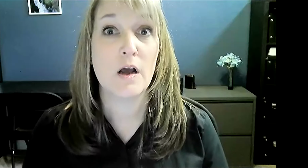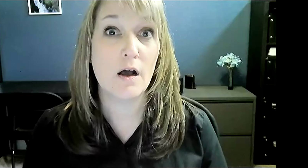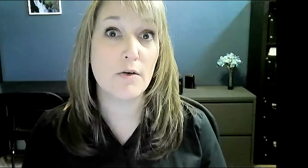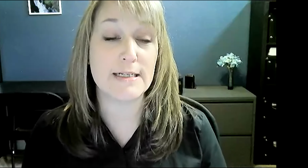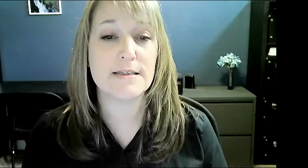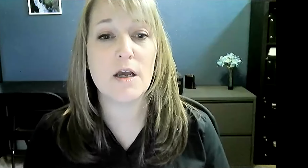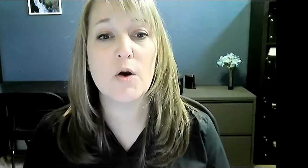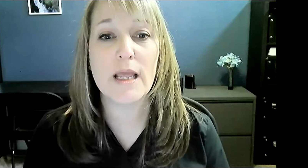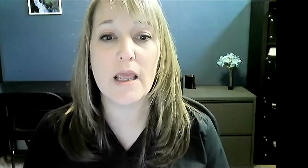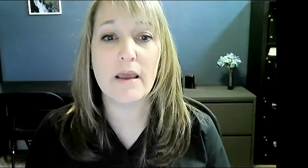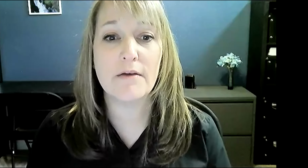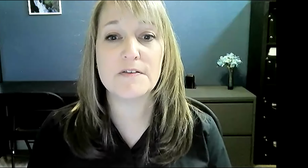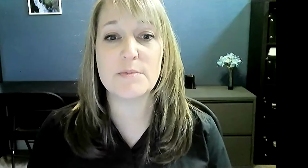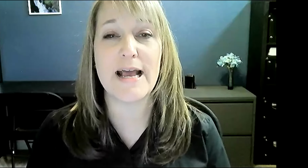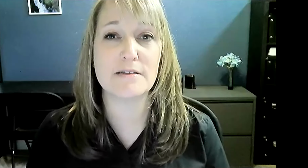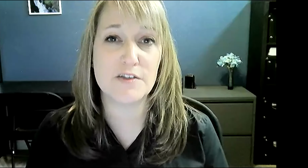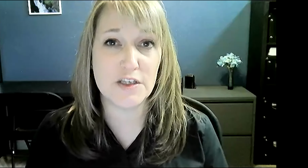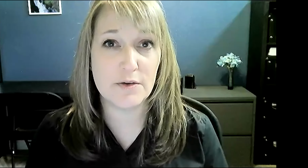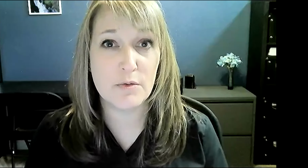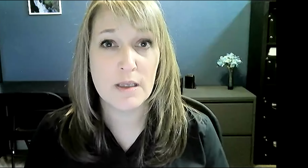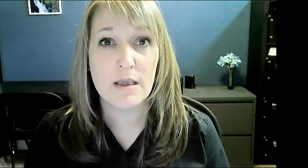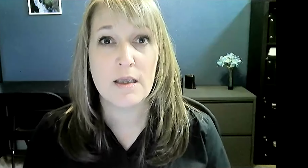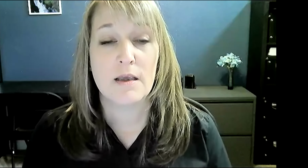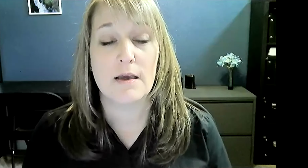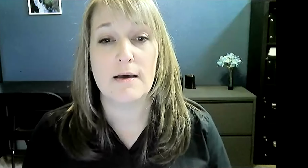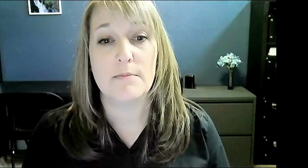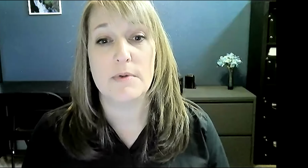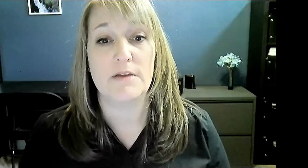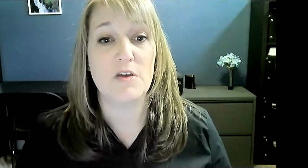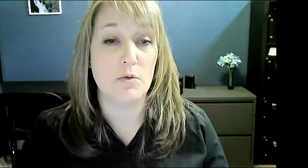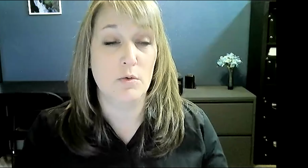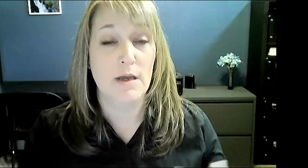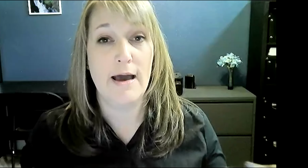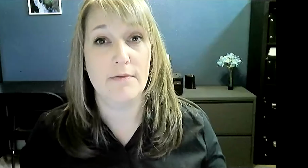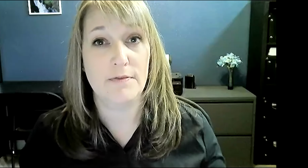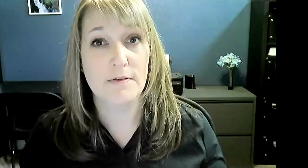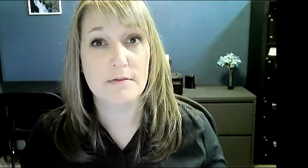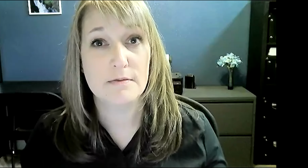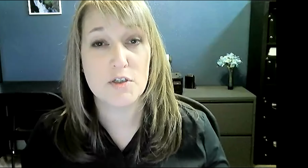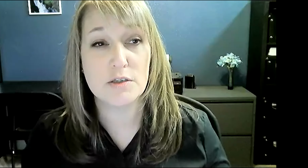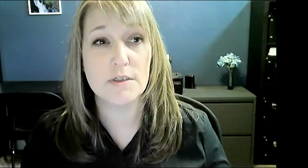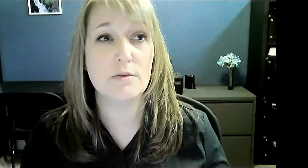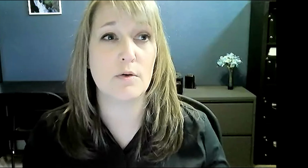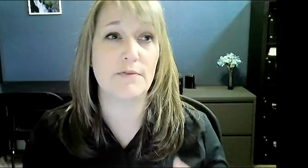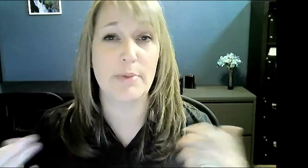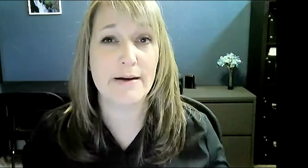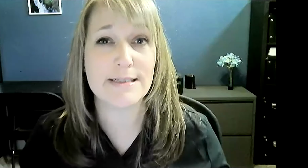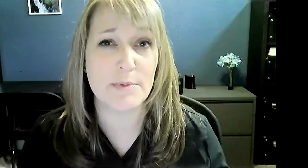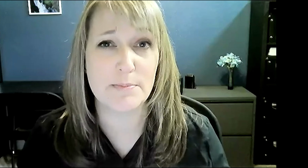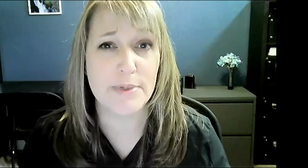All right, so if someone asks you if you have children, or if your parents, how many parents